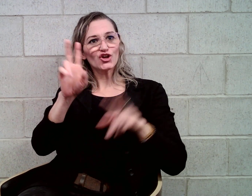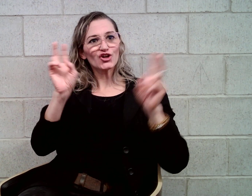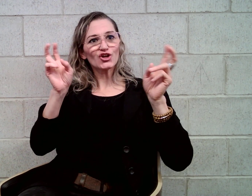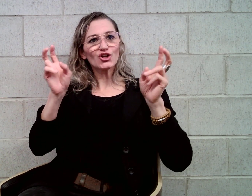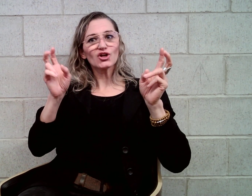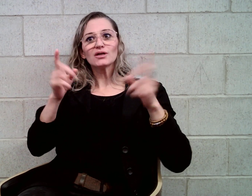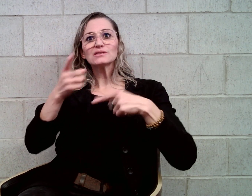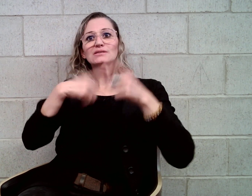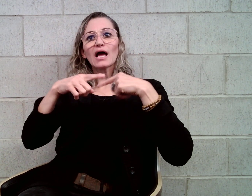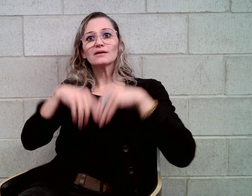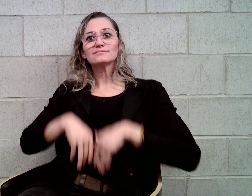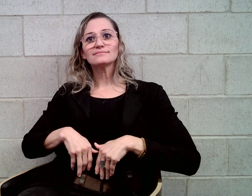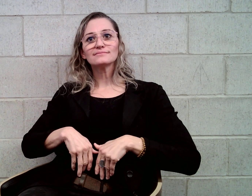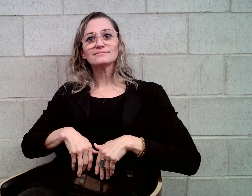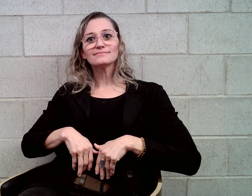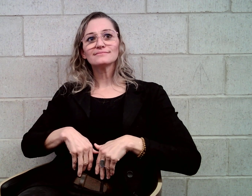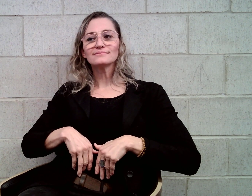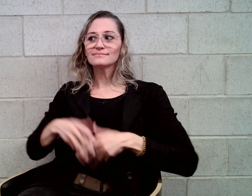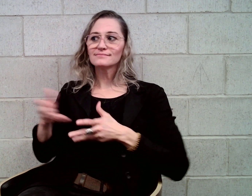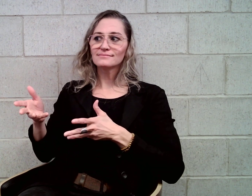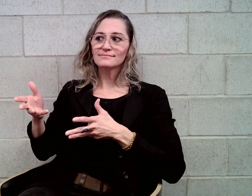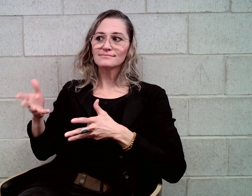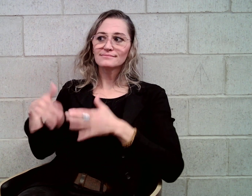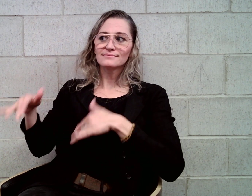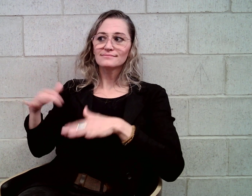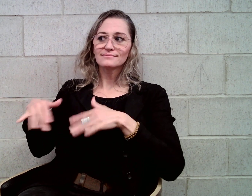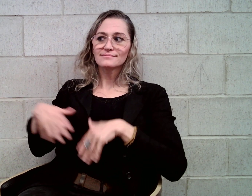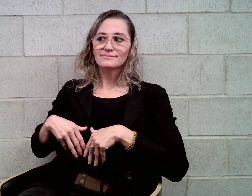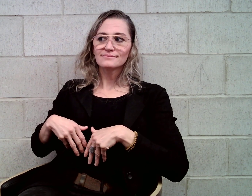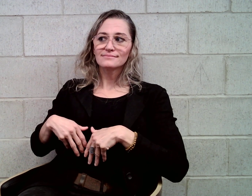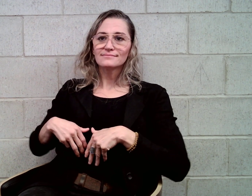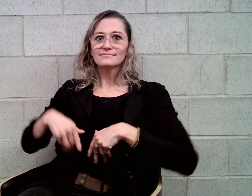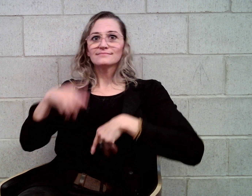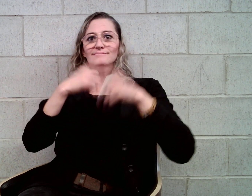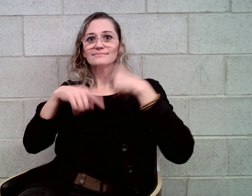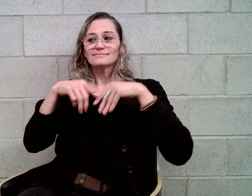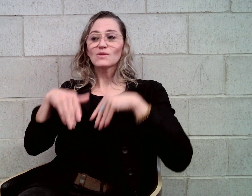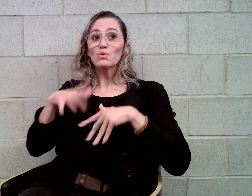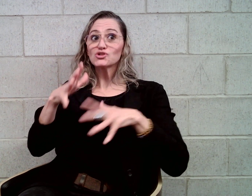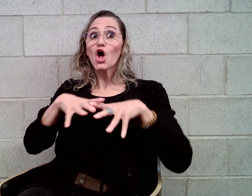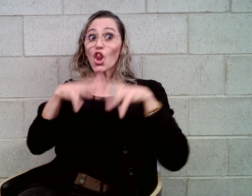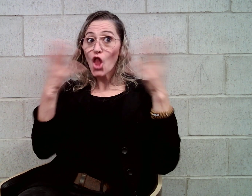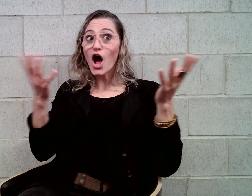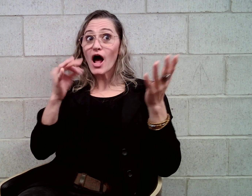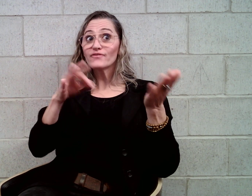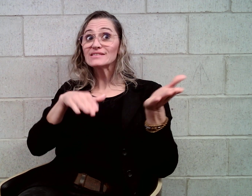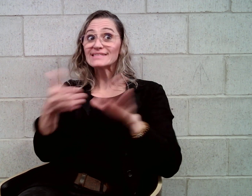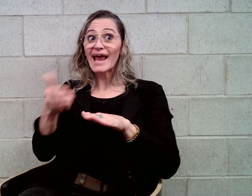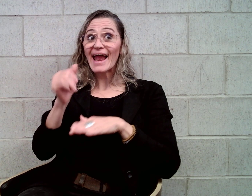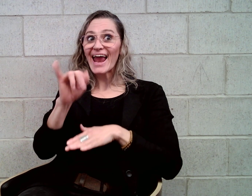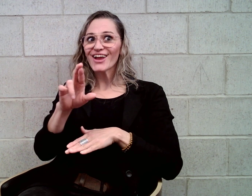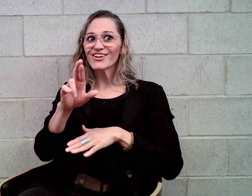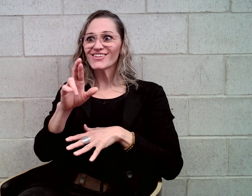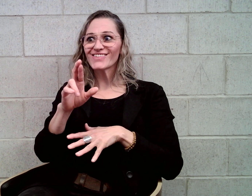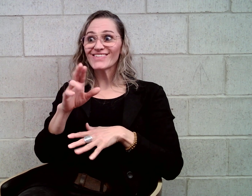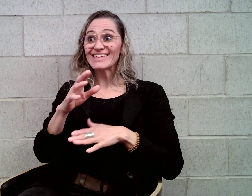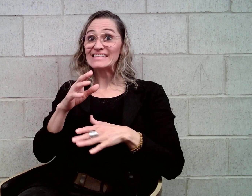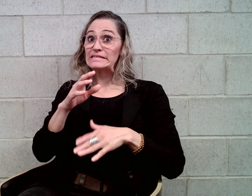was a lot of what I call dead air, where I sign a little bit and then there's a lot of talking on the stage and then I'll jump up and sign a little bit more. So for a